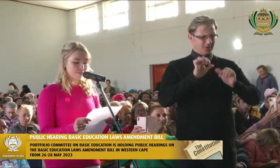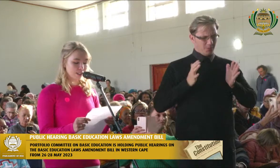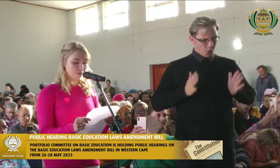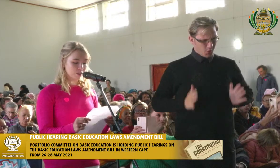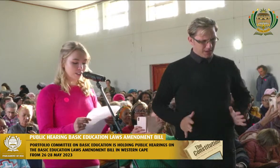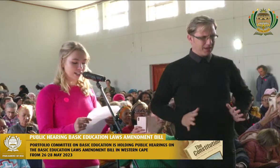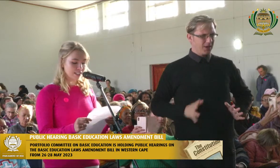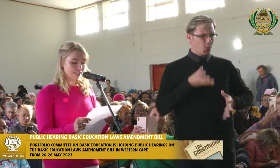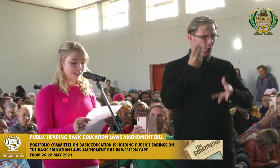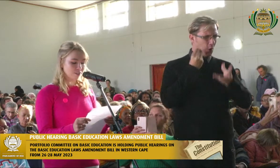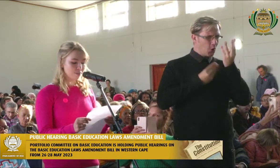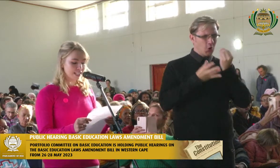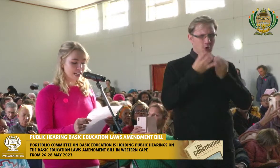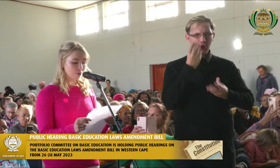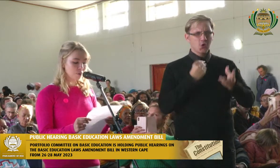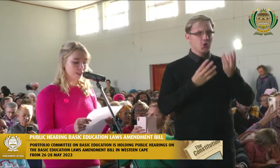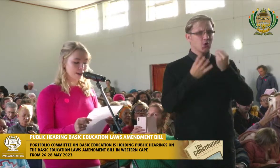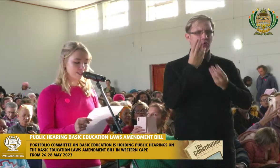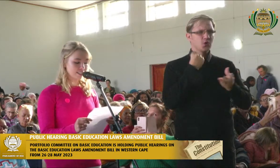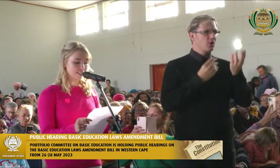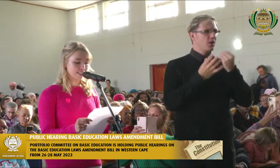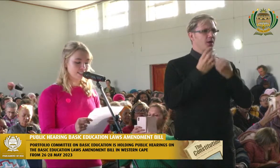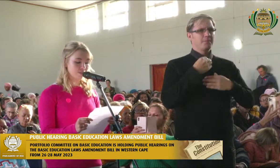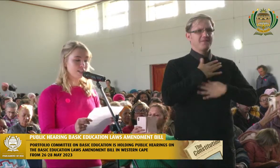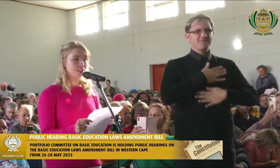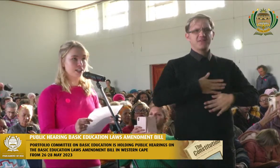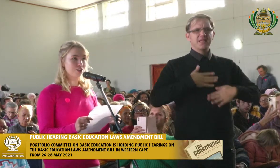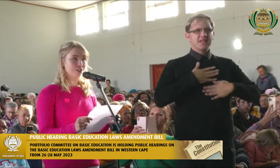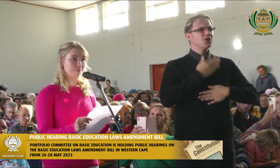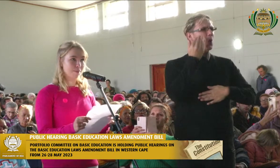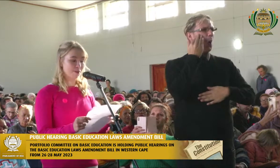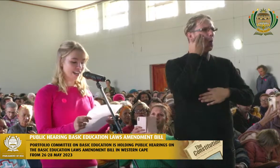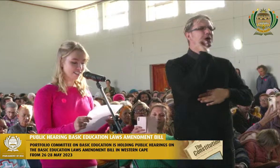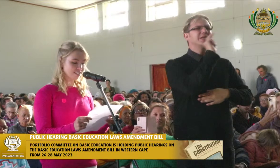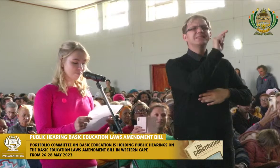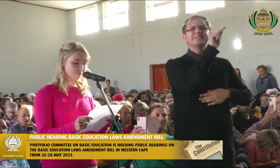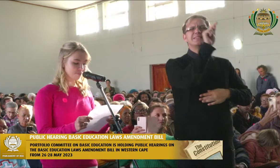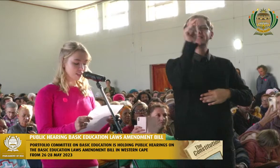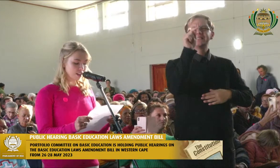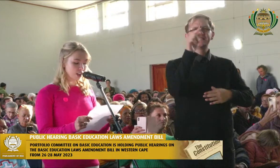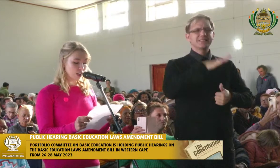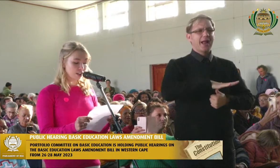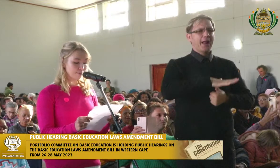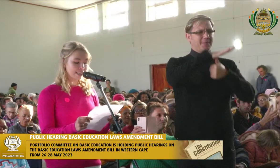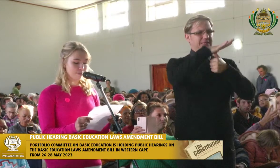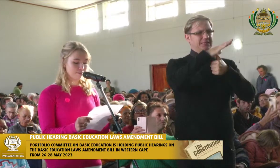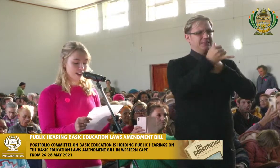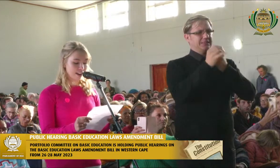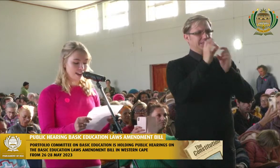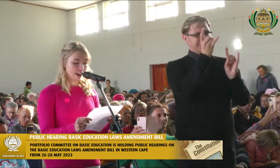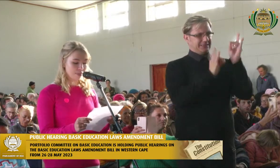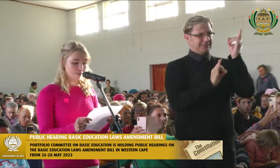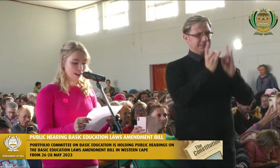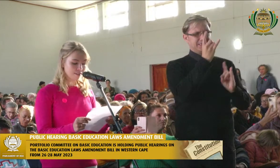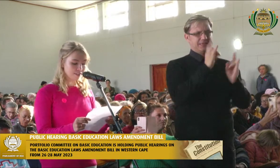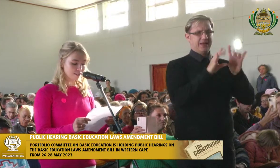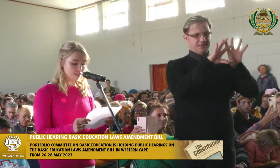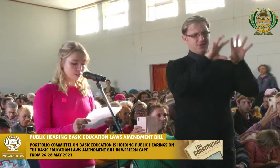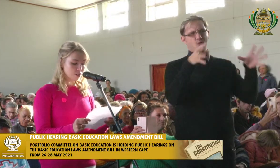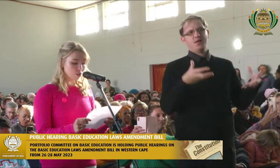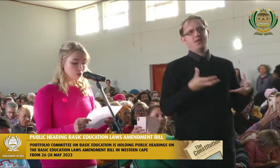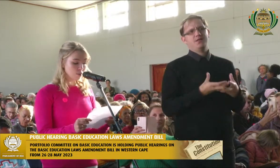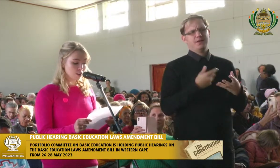and learned about the world until I almost had all the capital cities of each country memorized. Learning became fun, and I